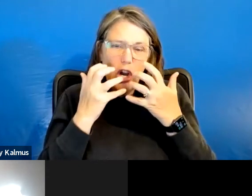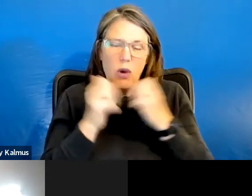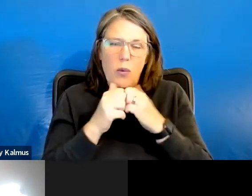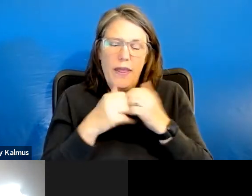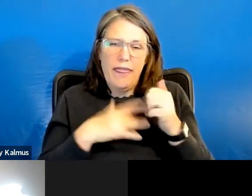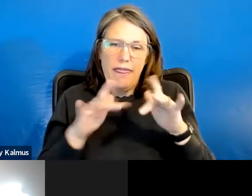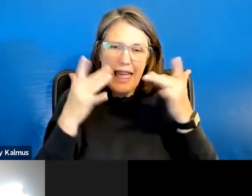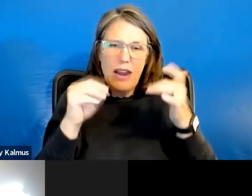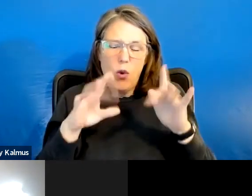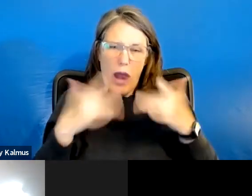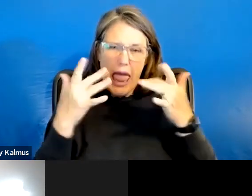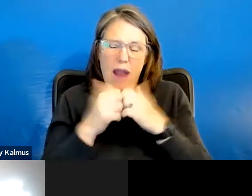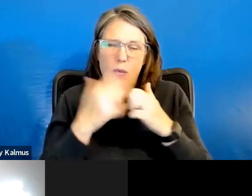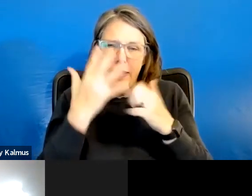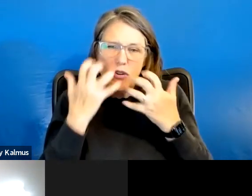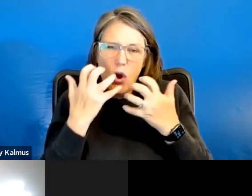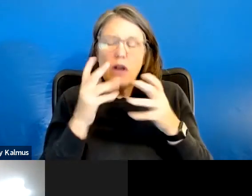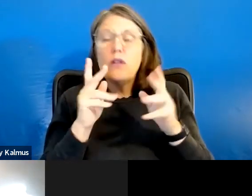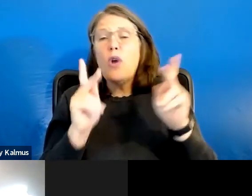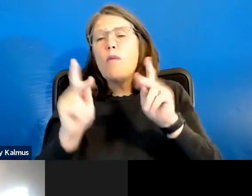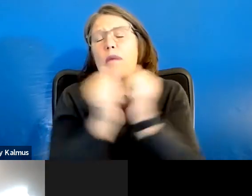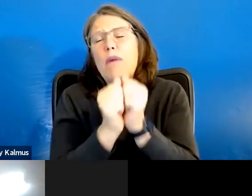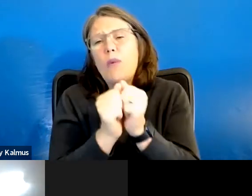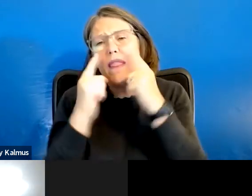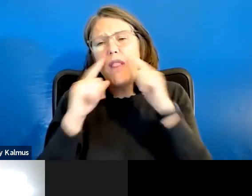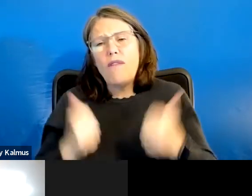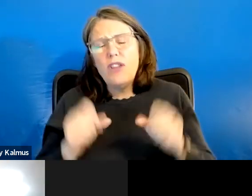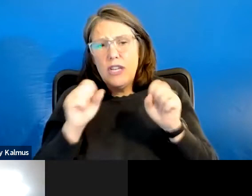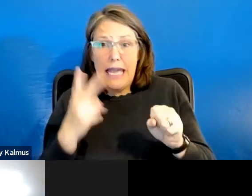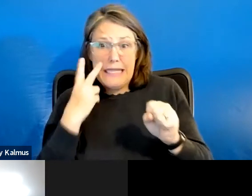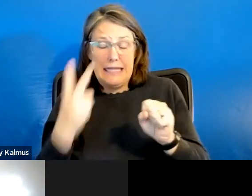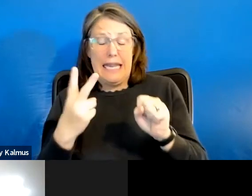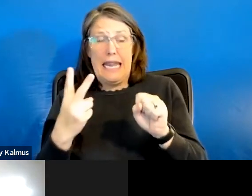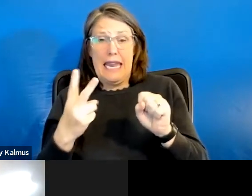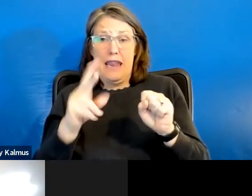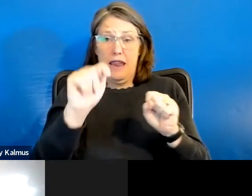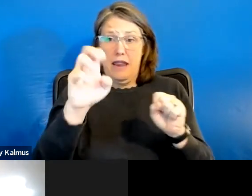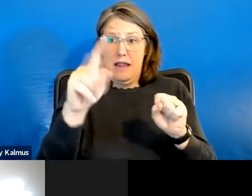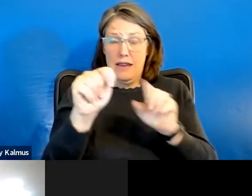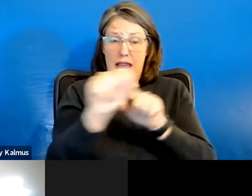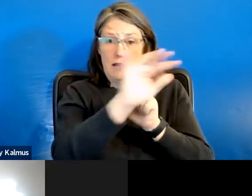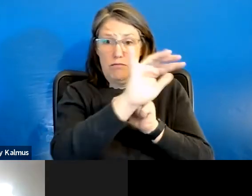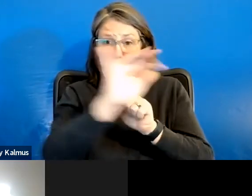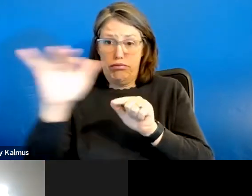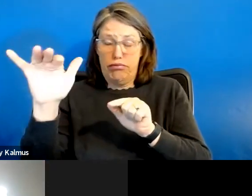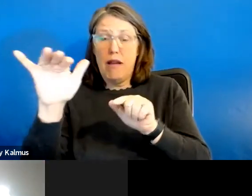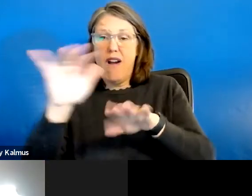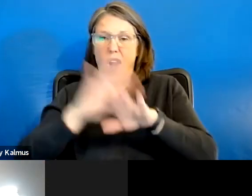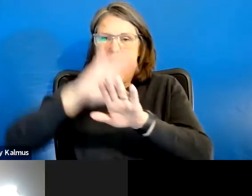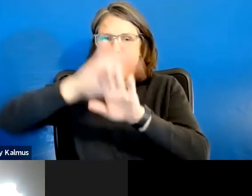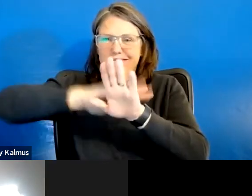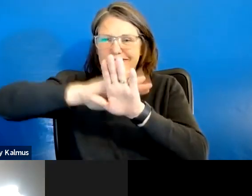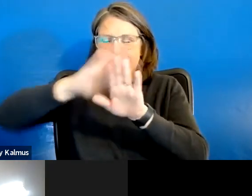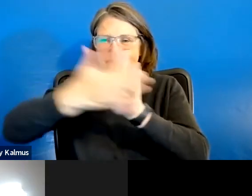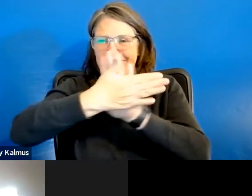needed so that people with low vision can distinguish text and wording on things. So